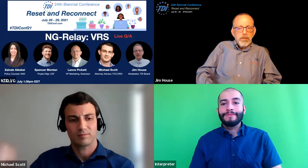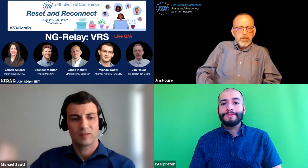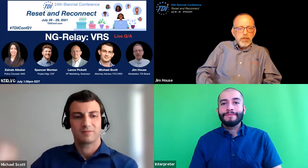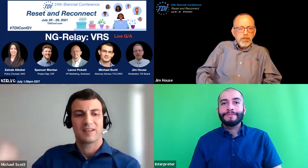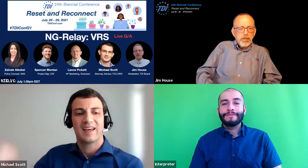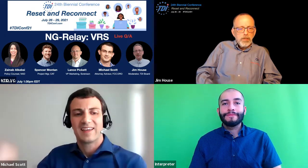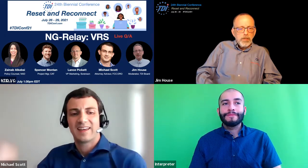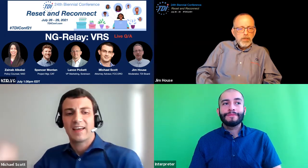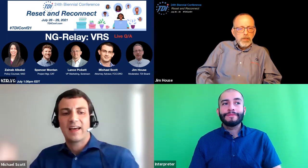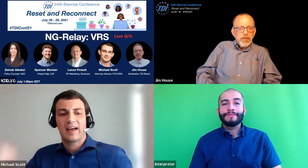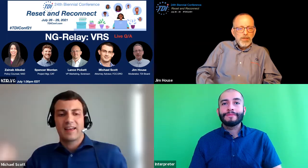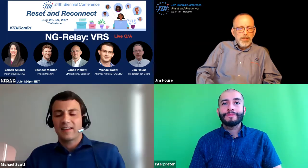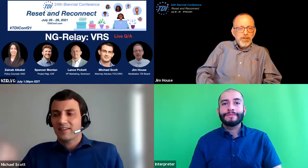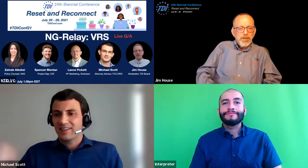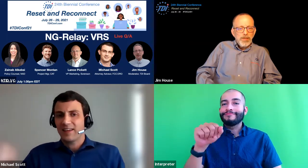Yep.